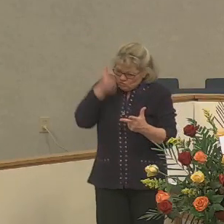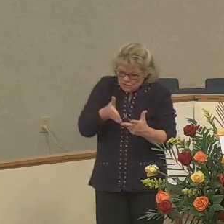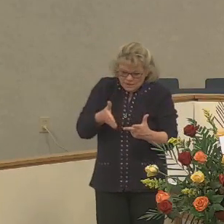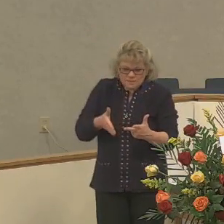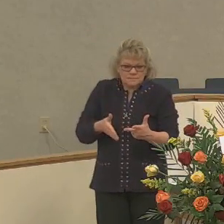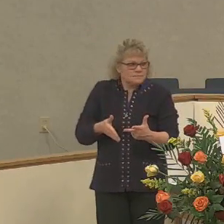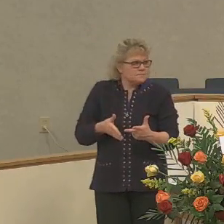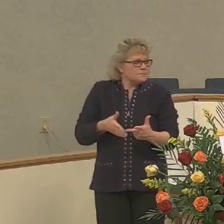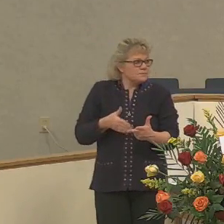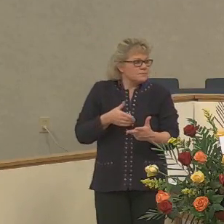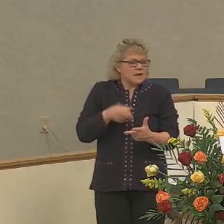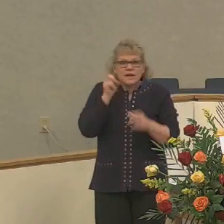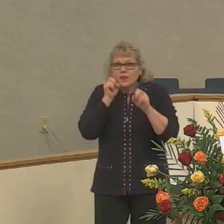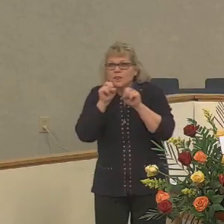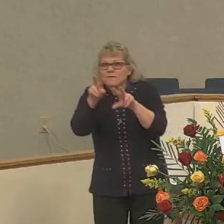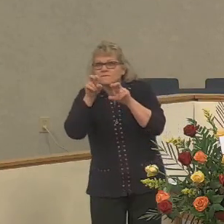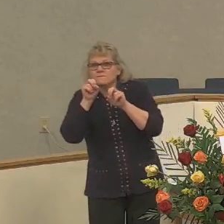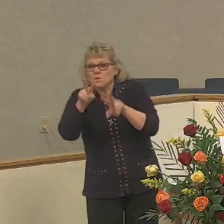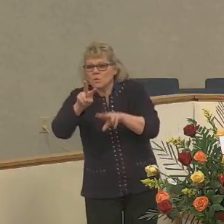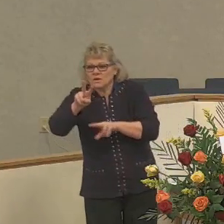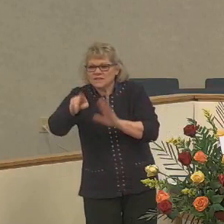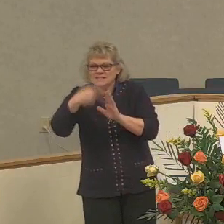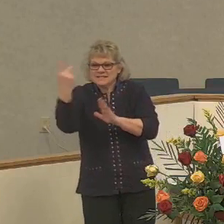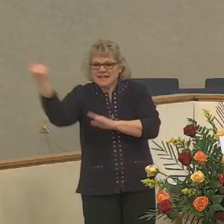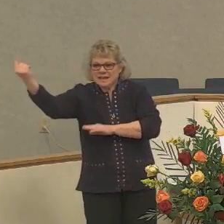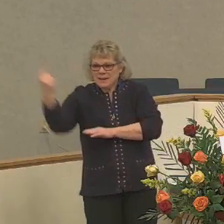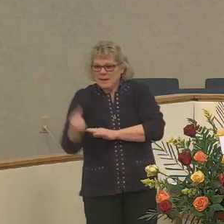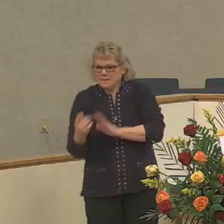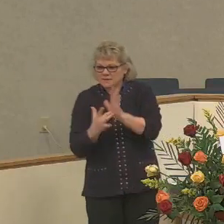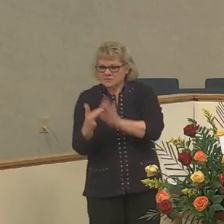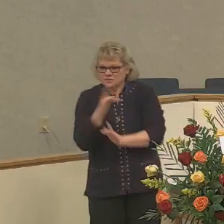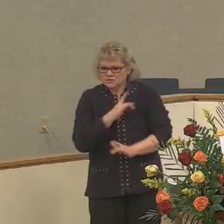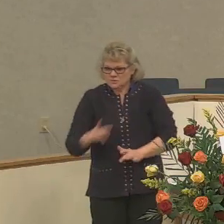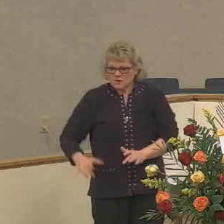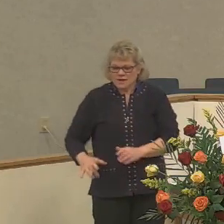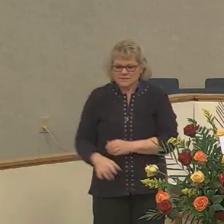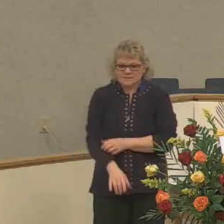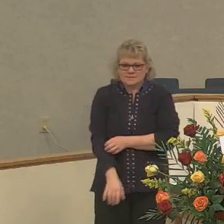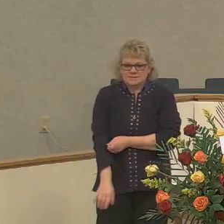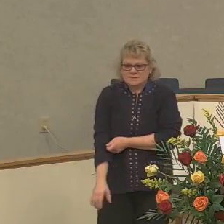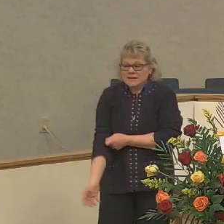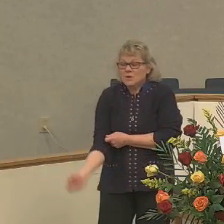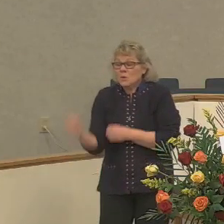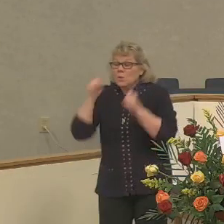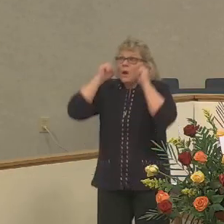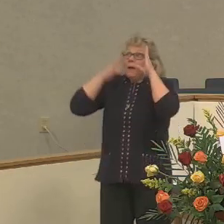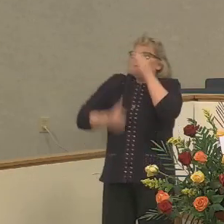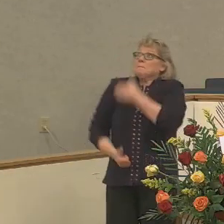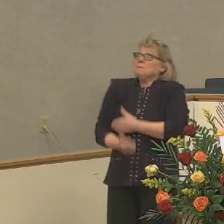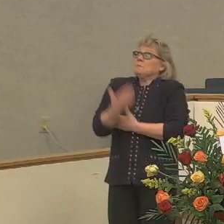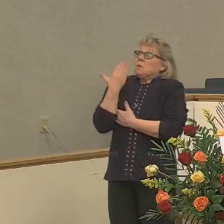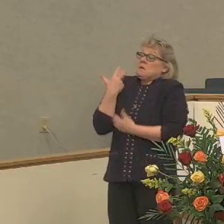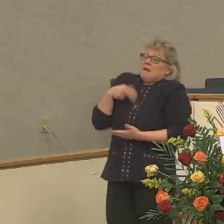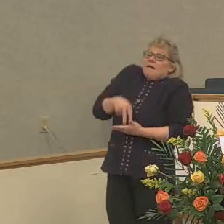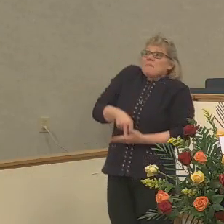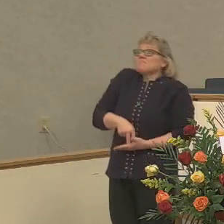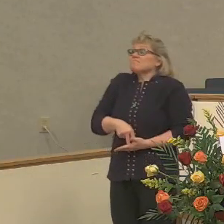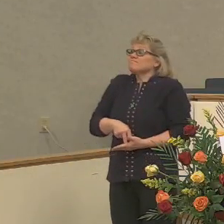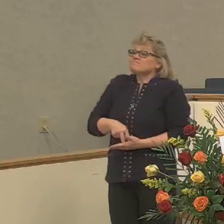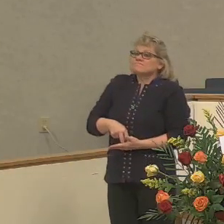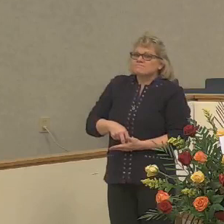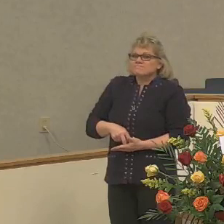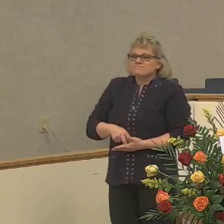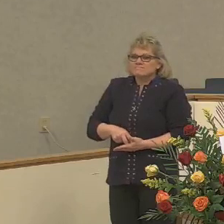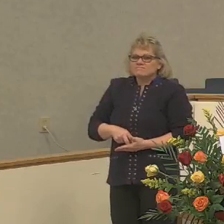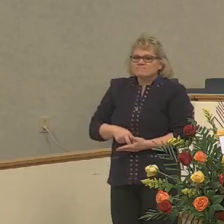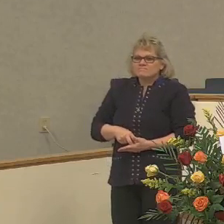was that he looked forward to the second coming of Jesus Christ. He would wake up in the morning, get out of bed, after